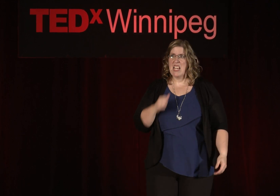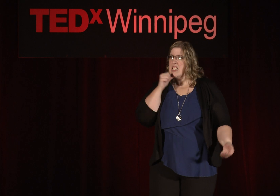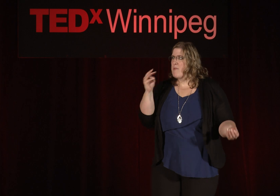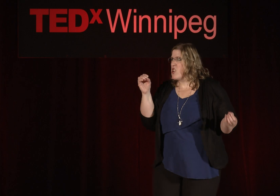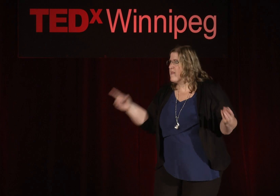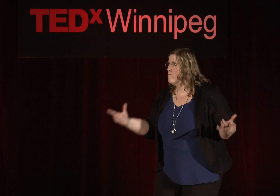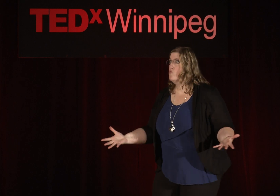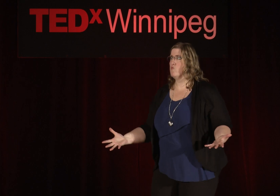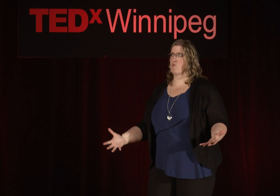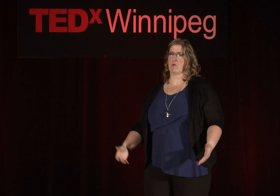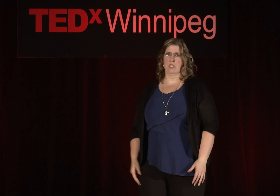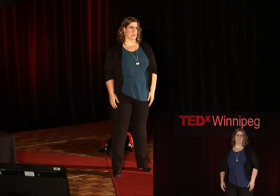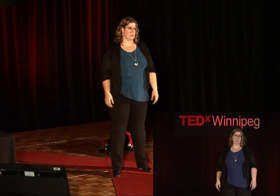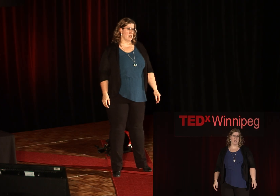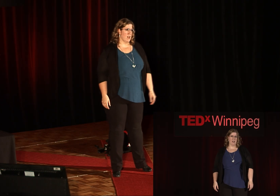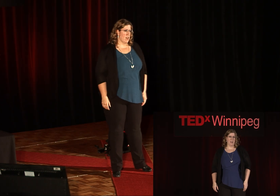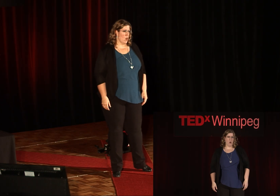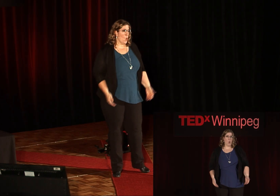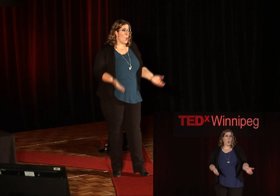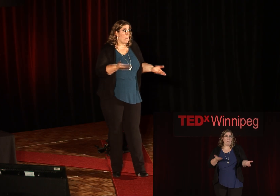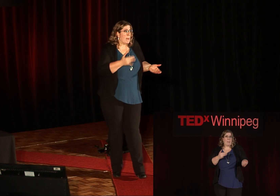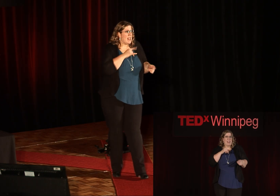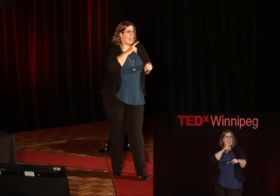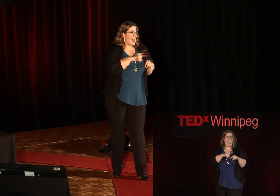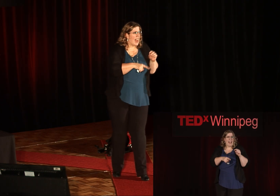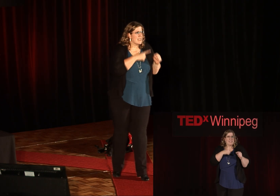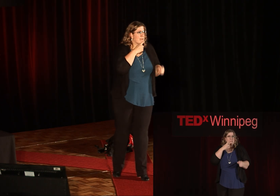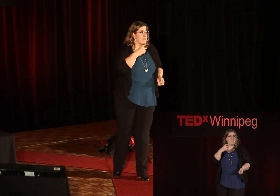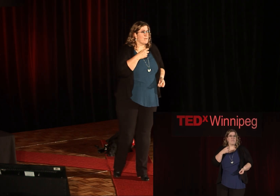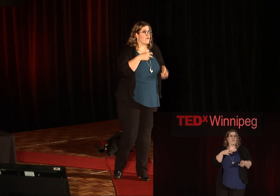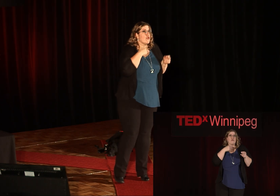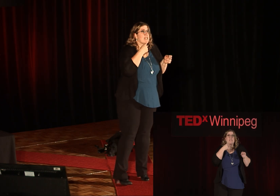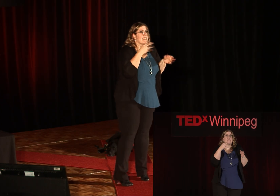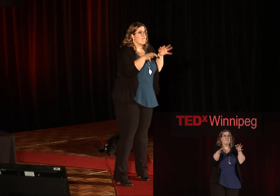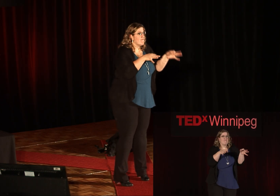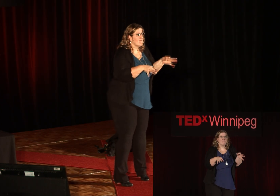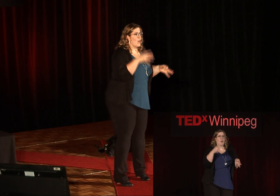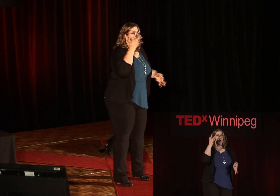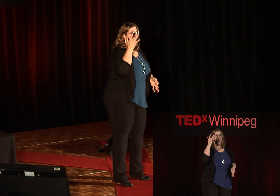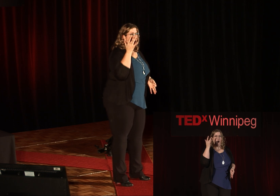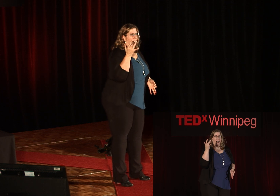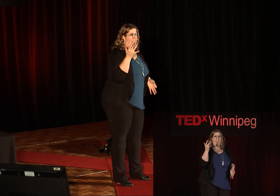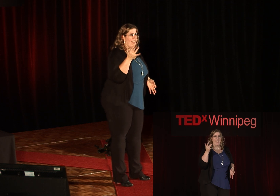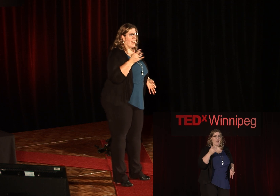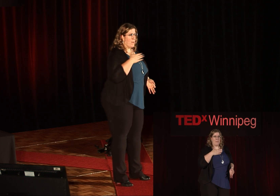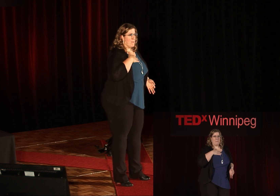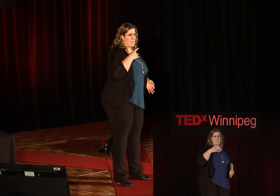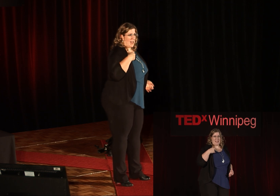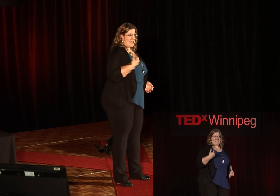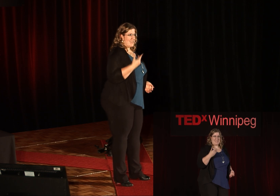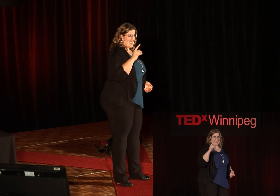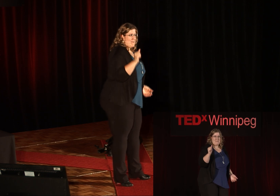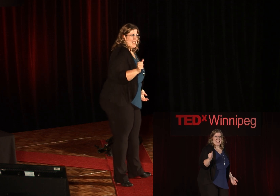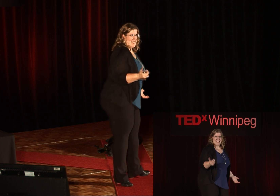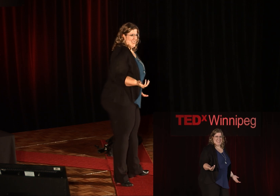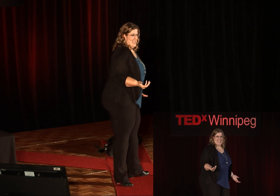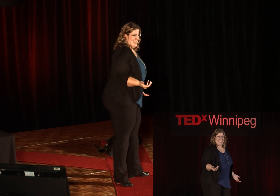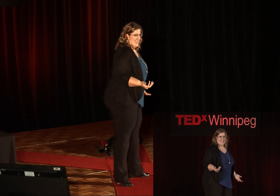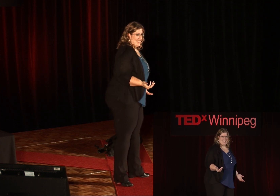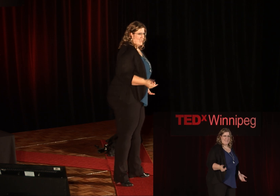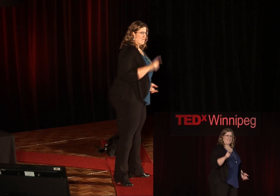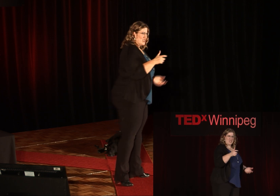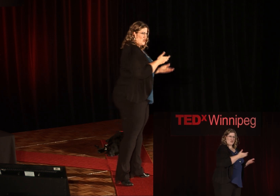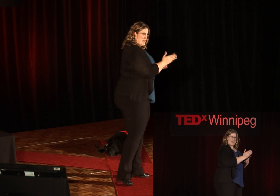mood. Some people don't have the ability to verbally explain due to their disability, and that should